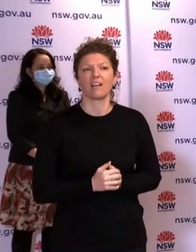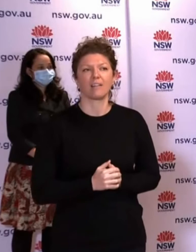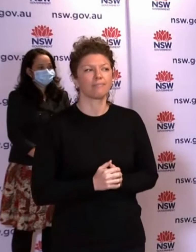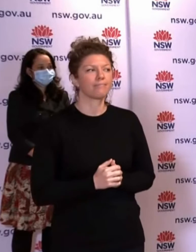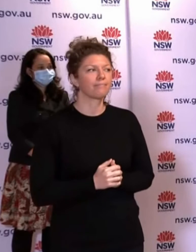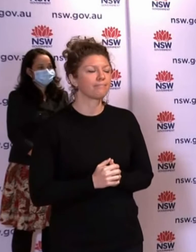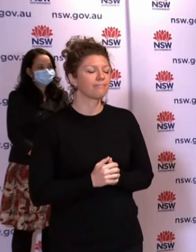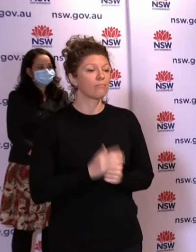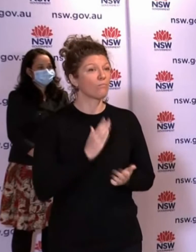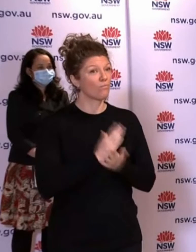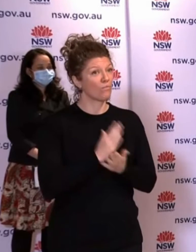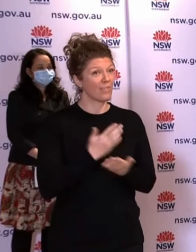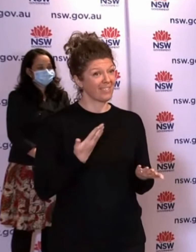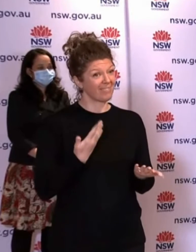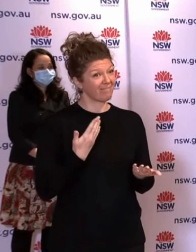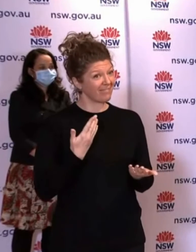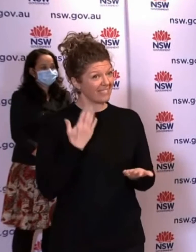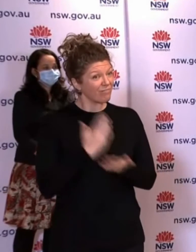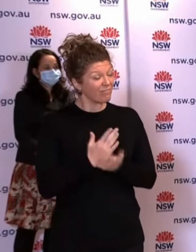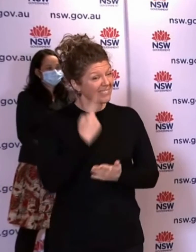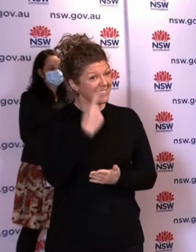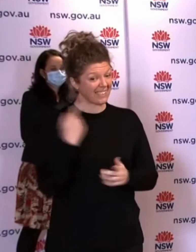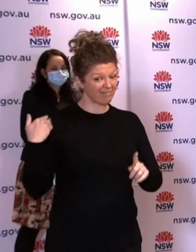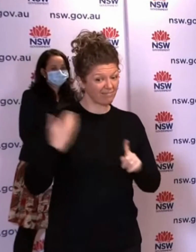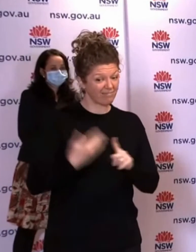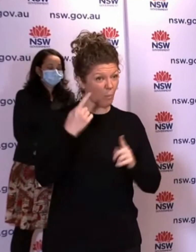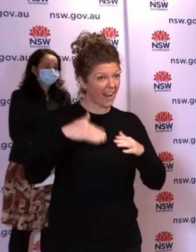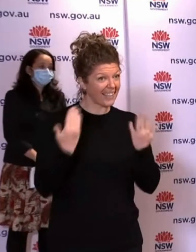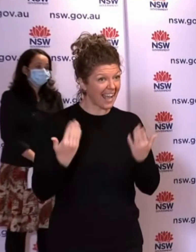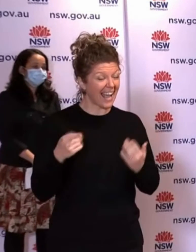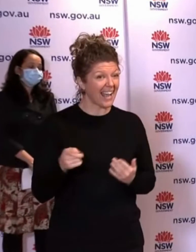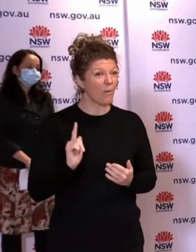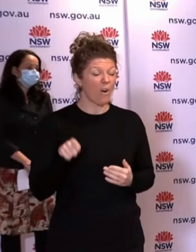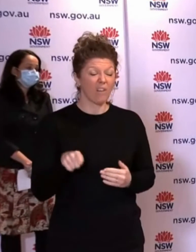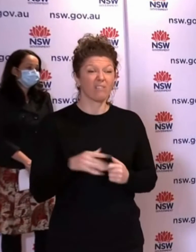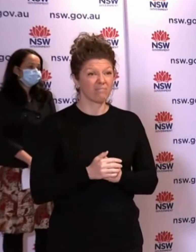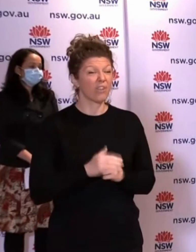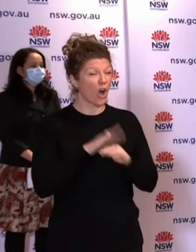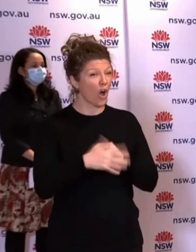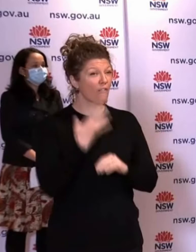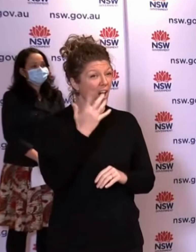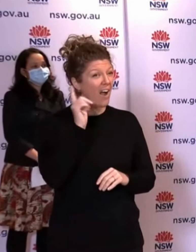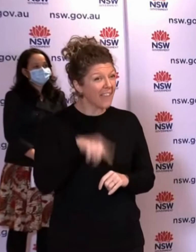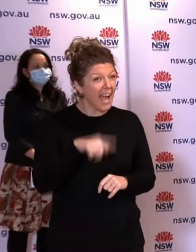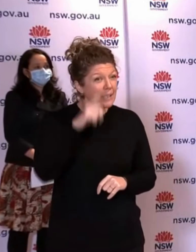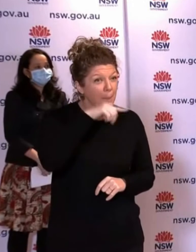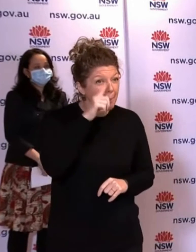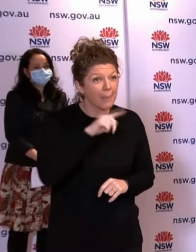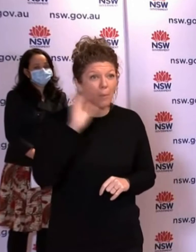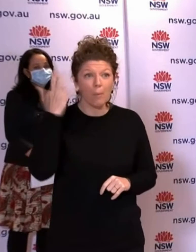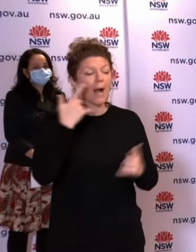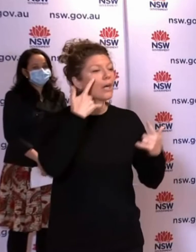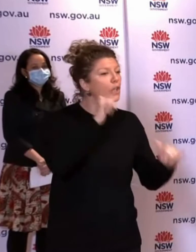like to highlight today is, again, in the last 24 hours, is over 5,000 people right across the state were